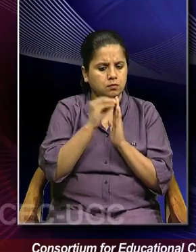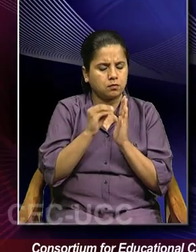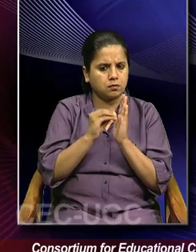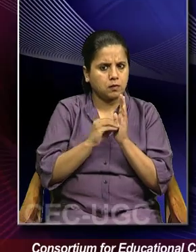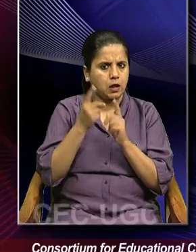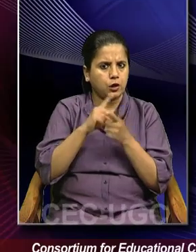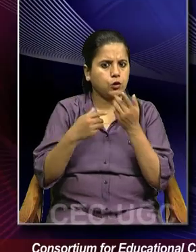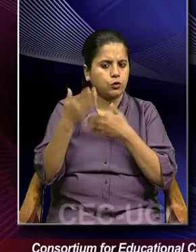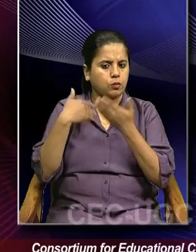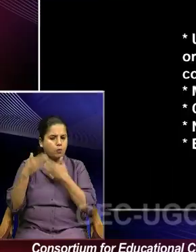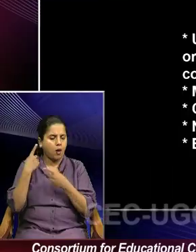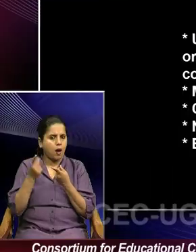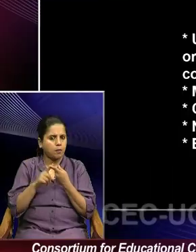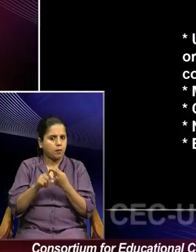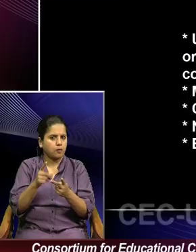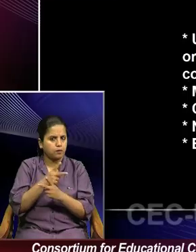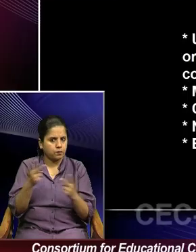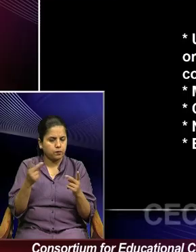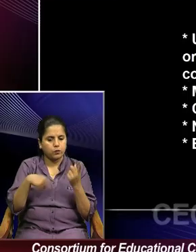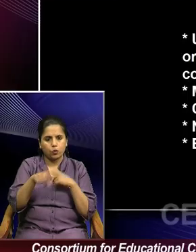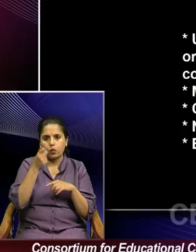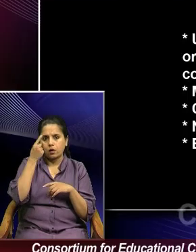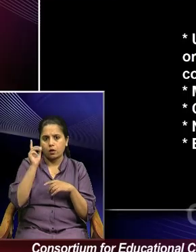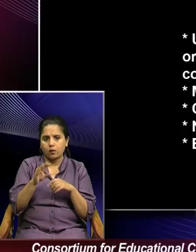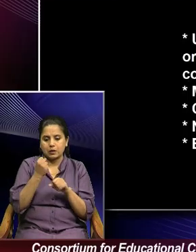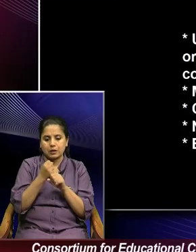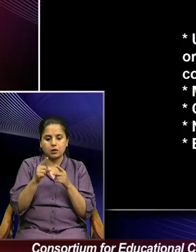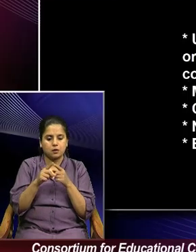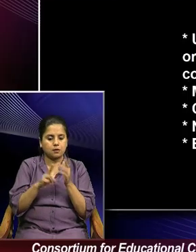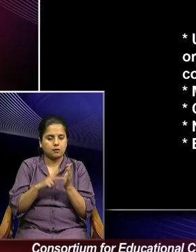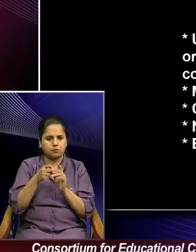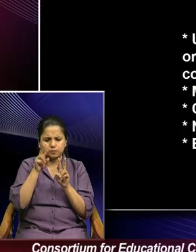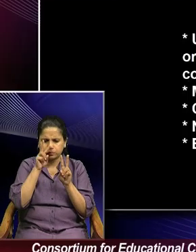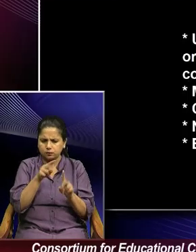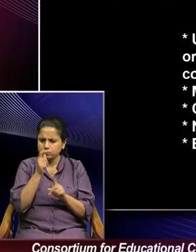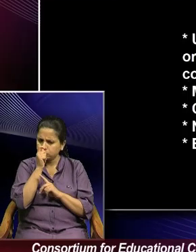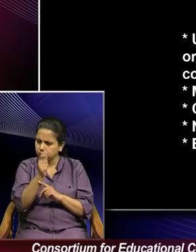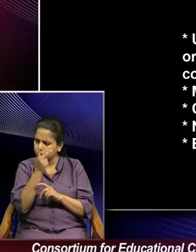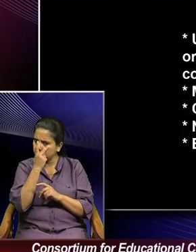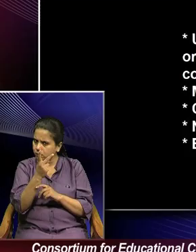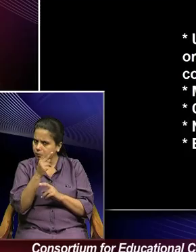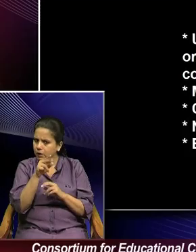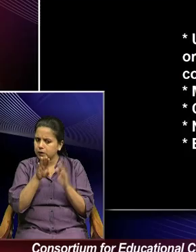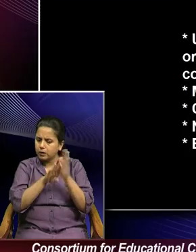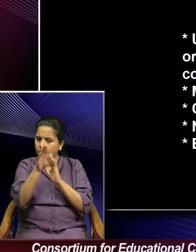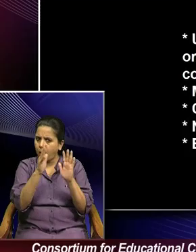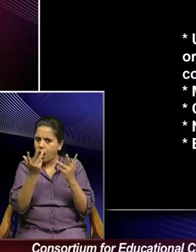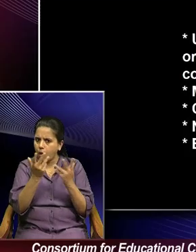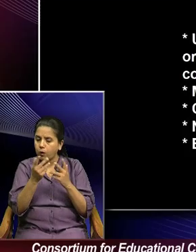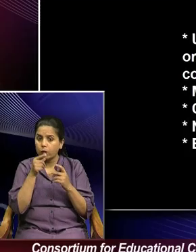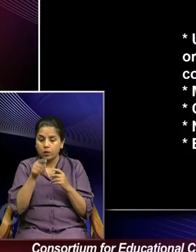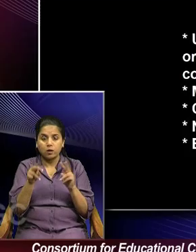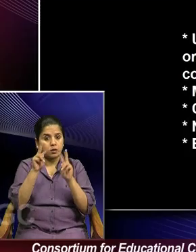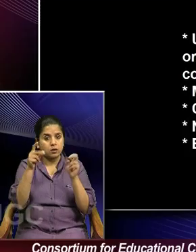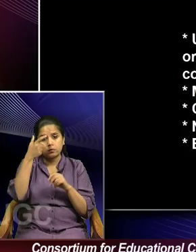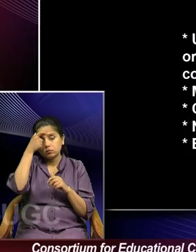historical trajectory of understanding gender through the lens of development. Now, the issues